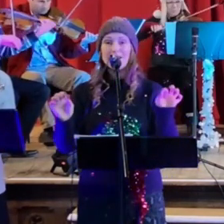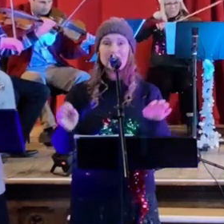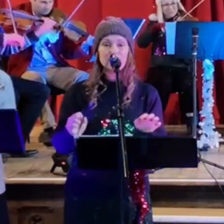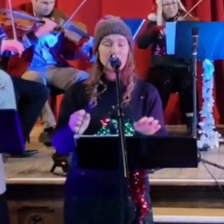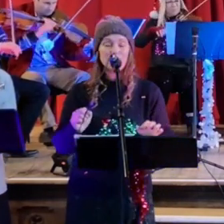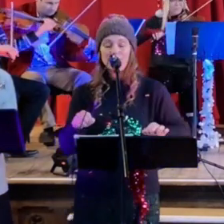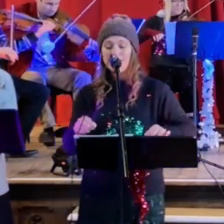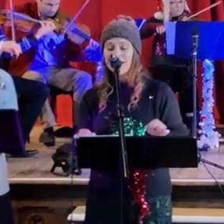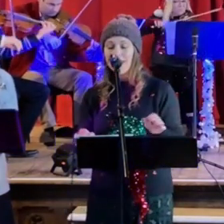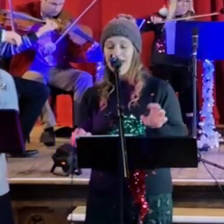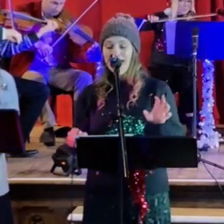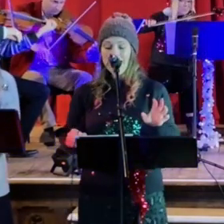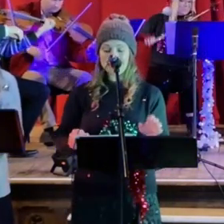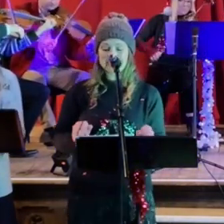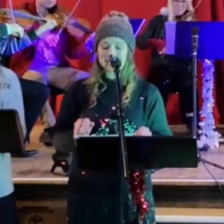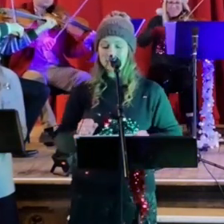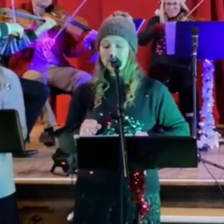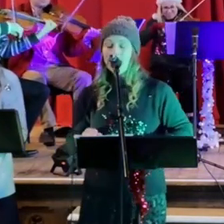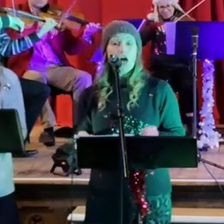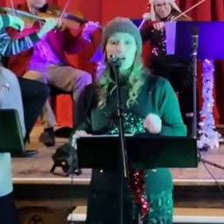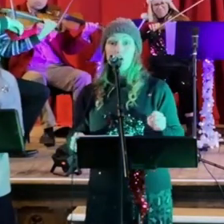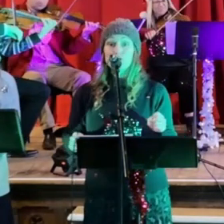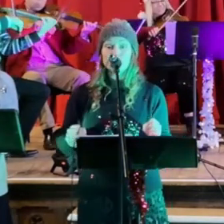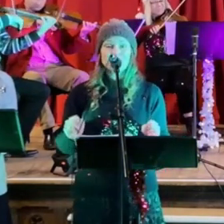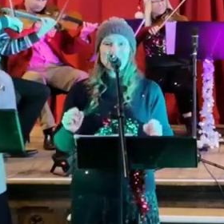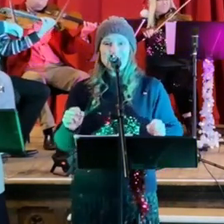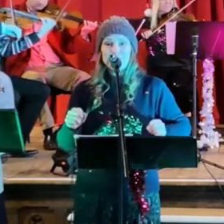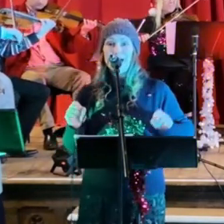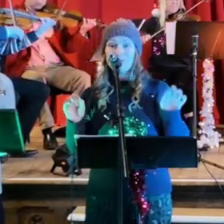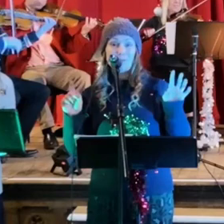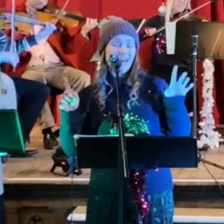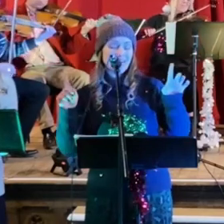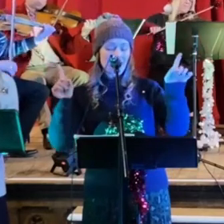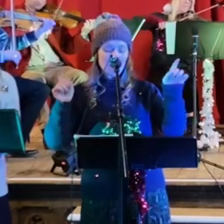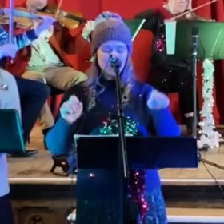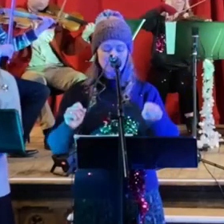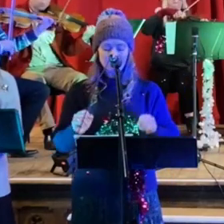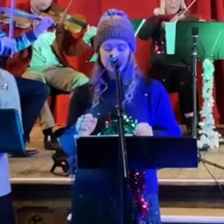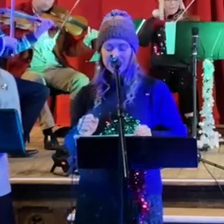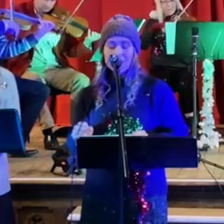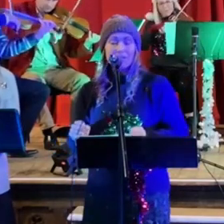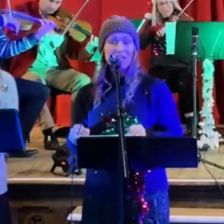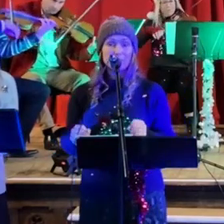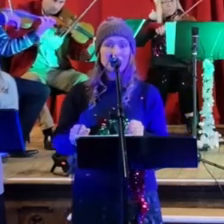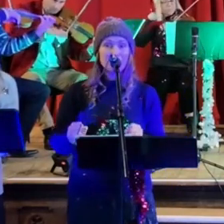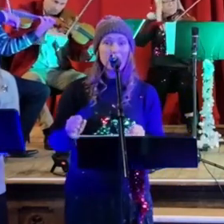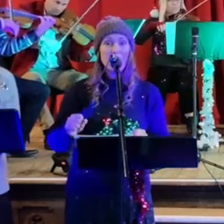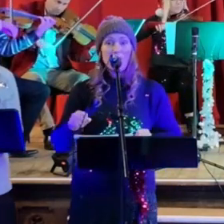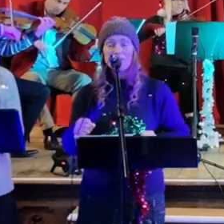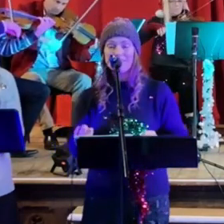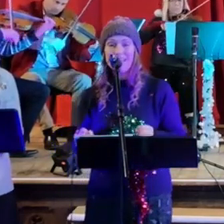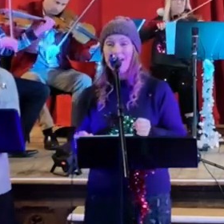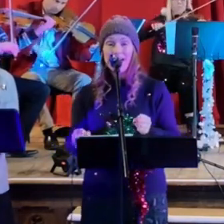pretty, pretty lights. Go to sleep and wake up just before